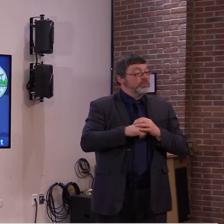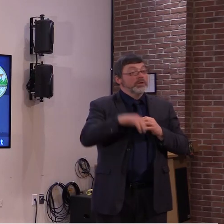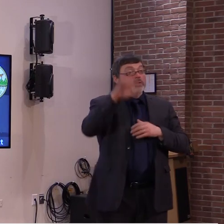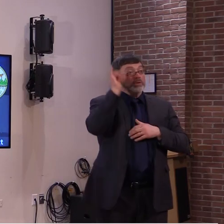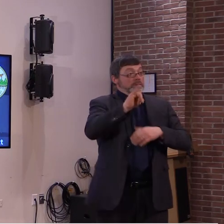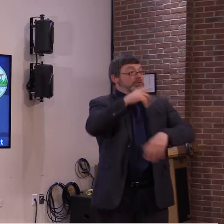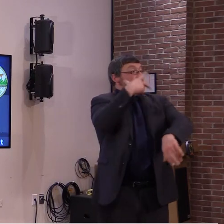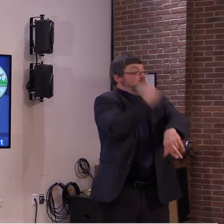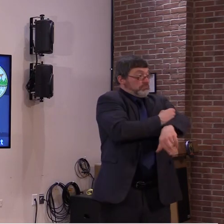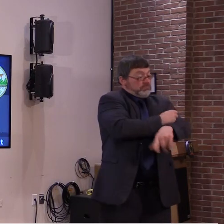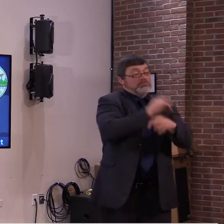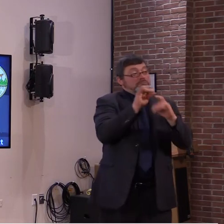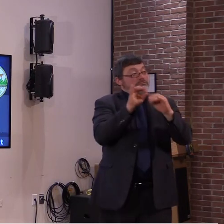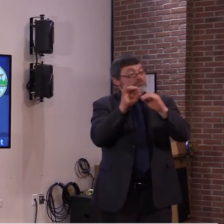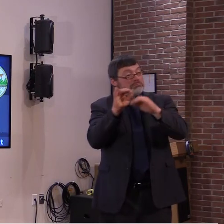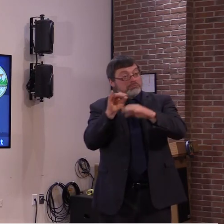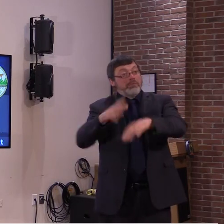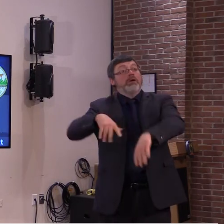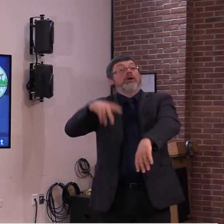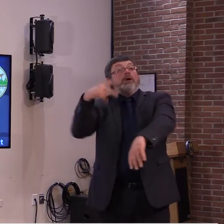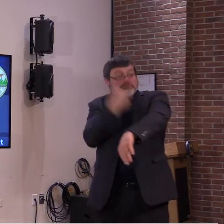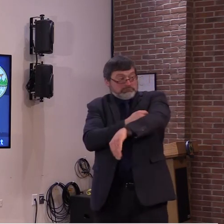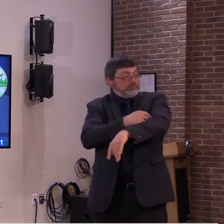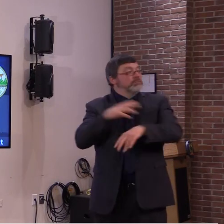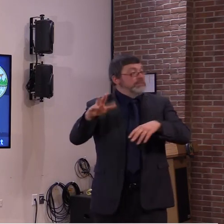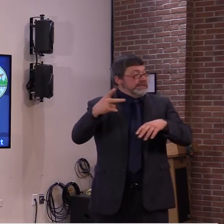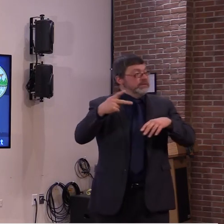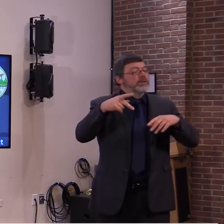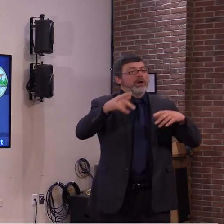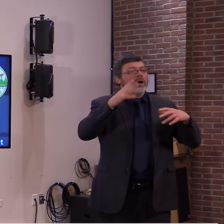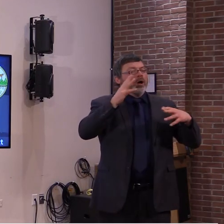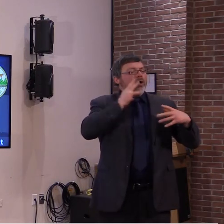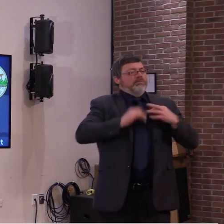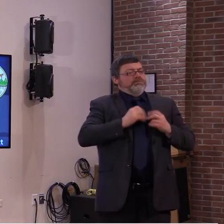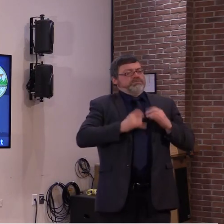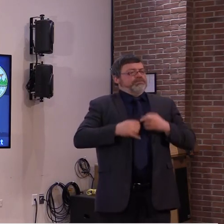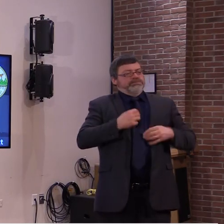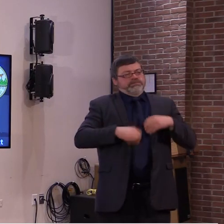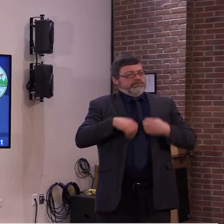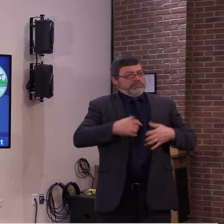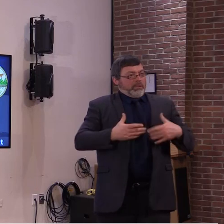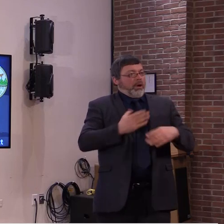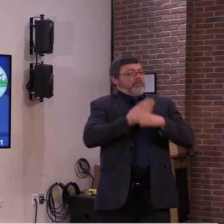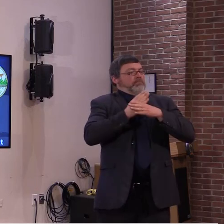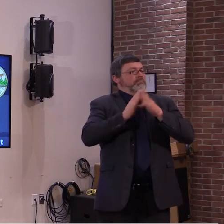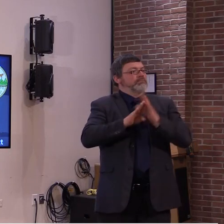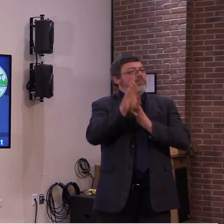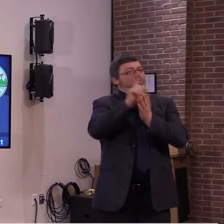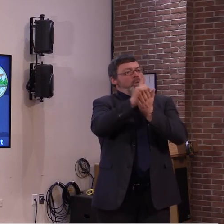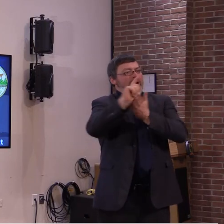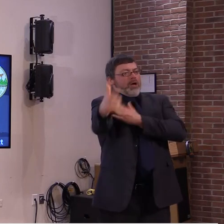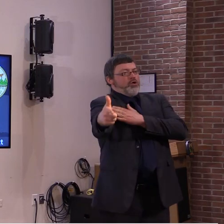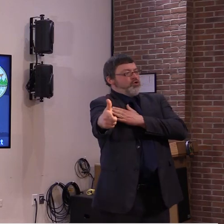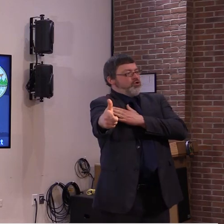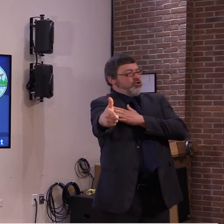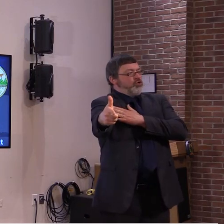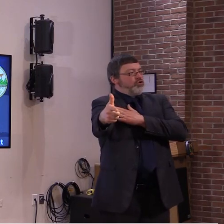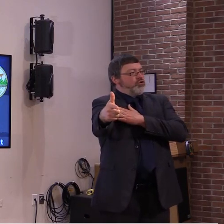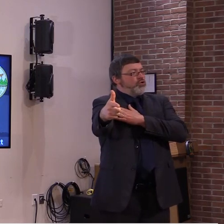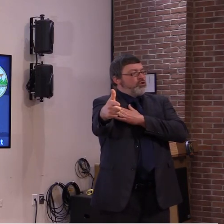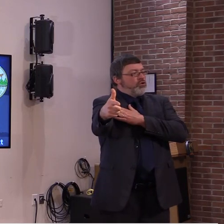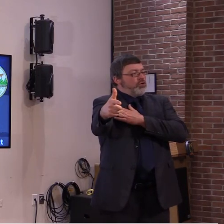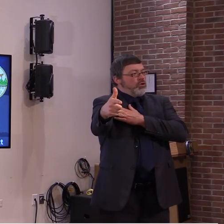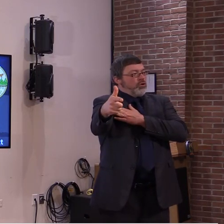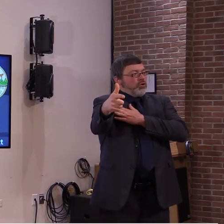a total of 6, 7, 8 or more weeks. So keep that in mind. One shot and you're not immune that